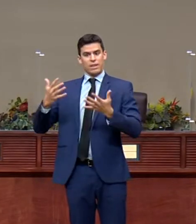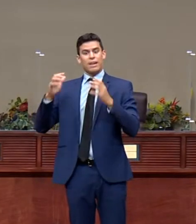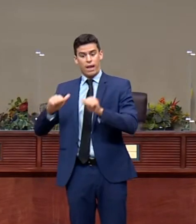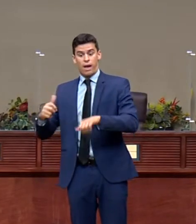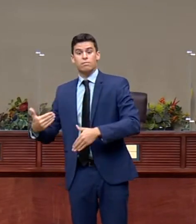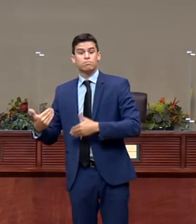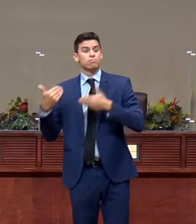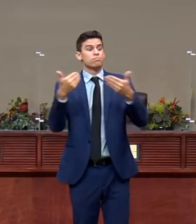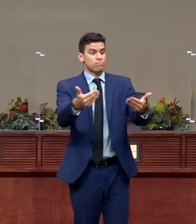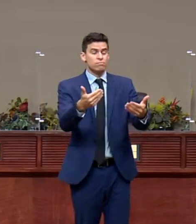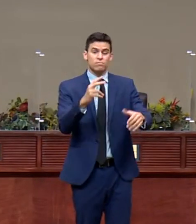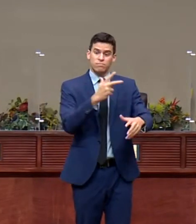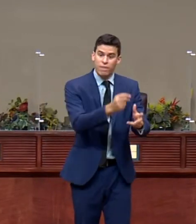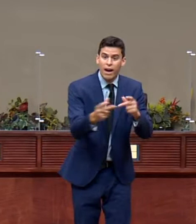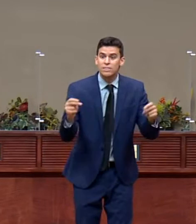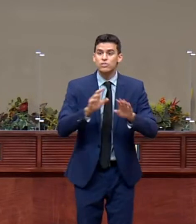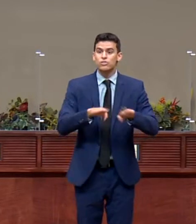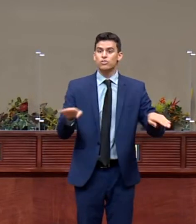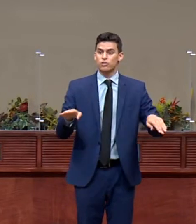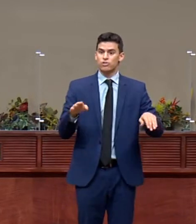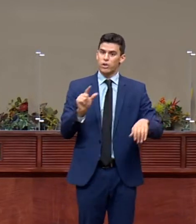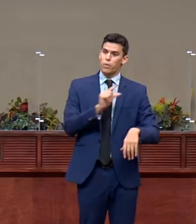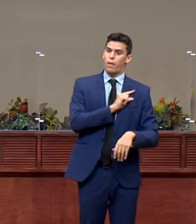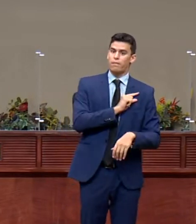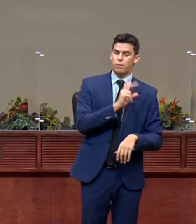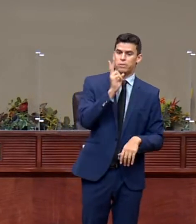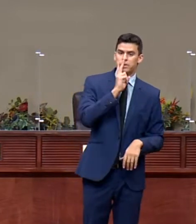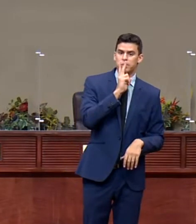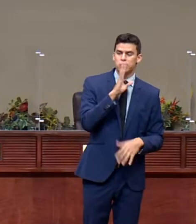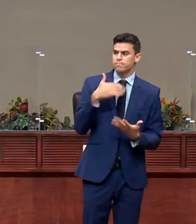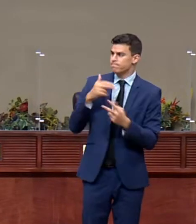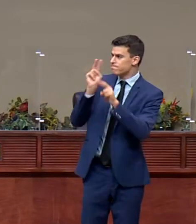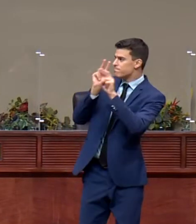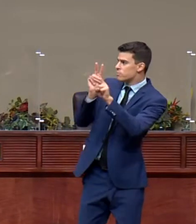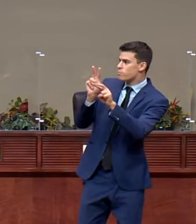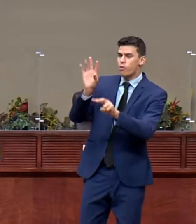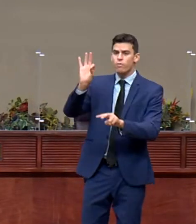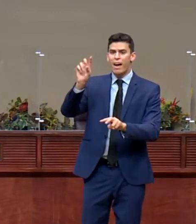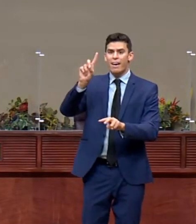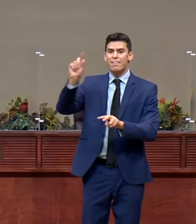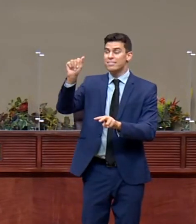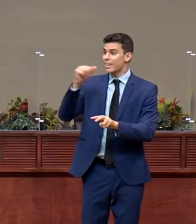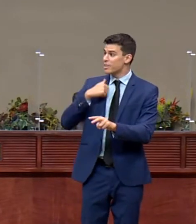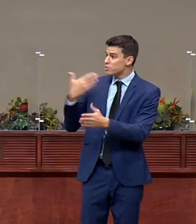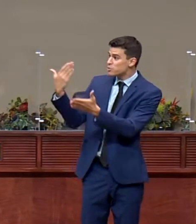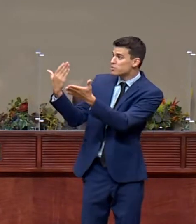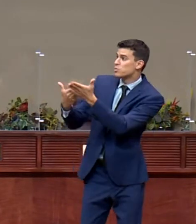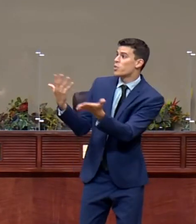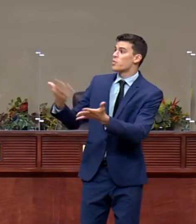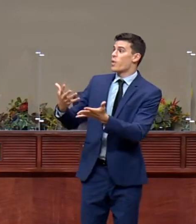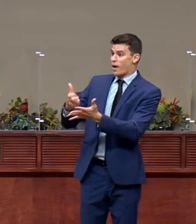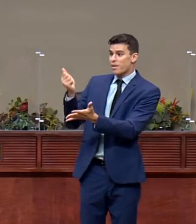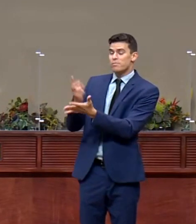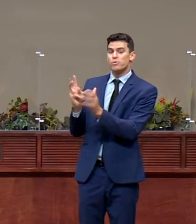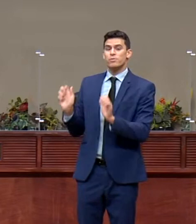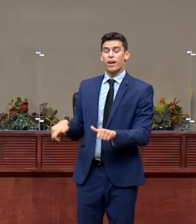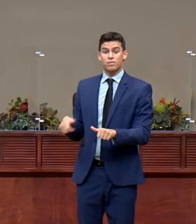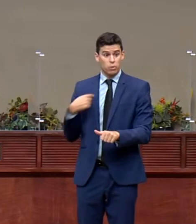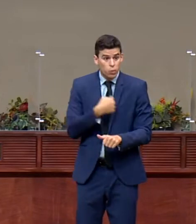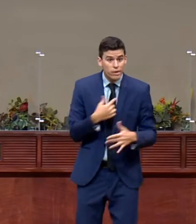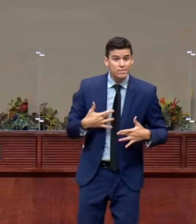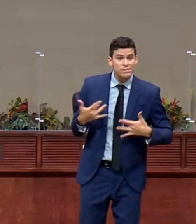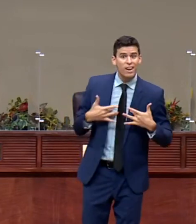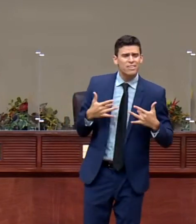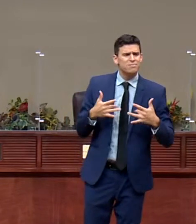young children. We look forward to an expert review from the FDA. Are we excited? Yes. Do